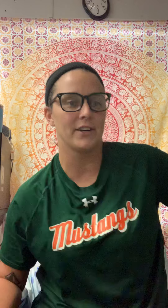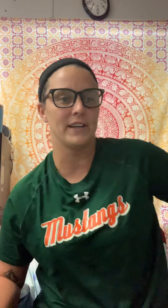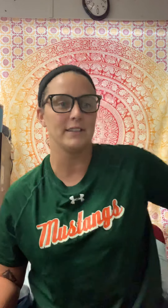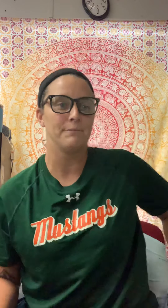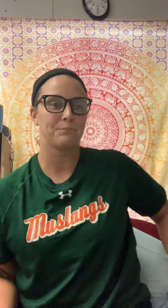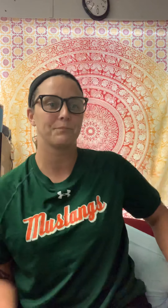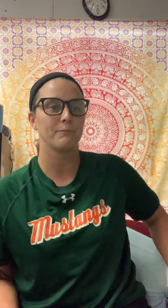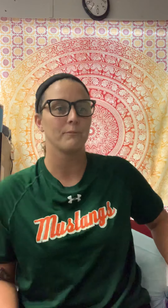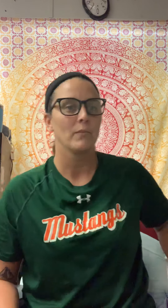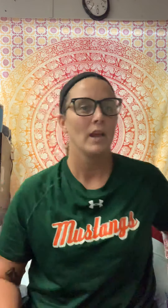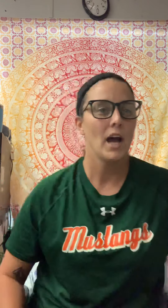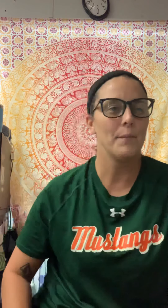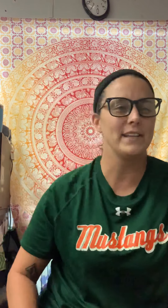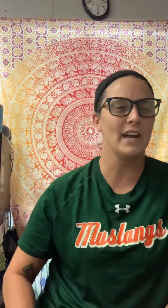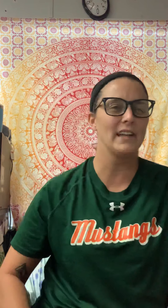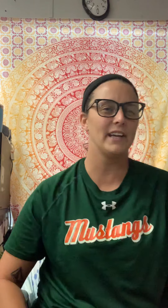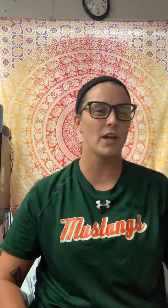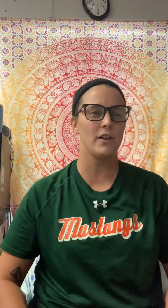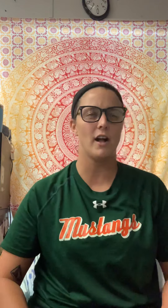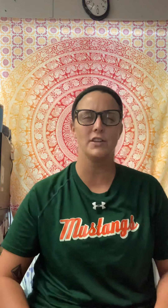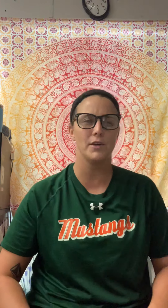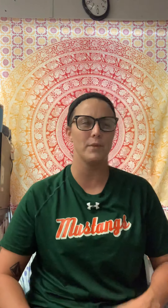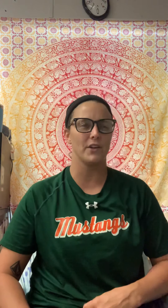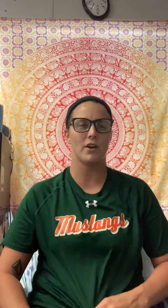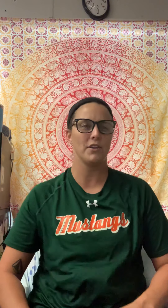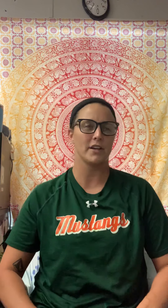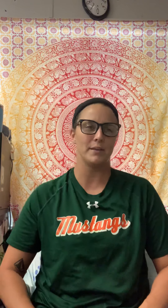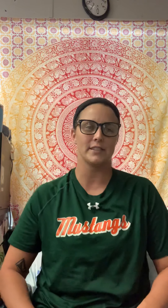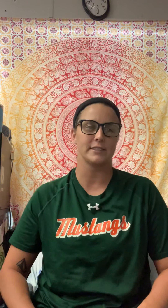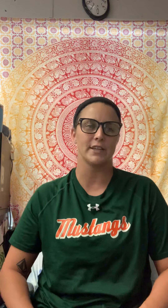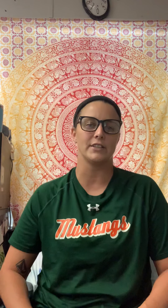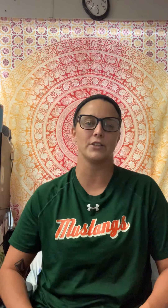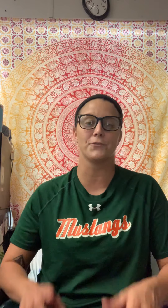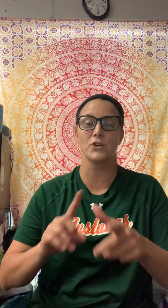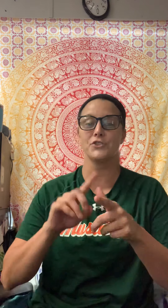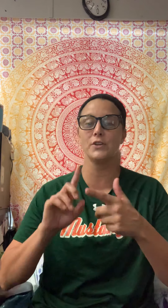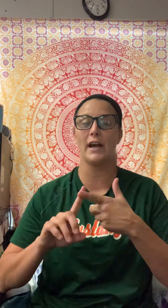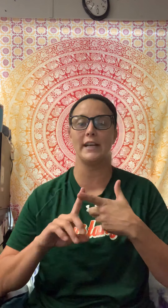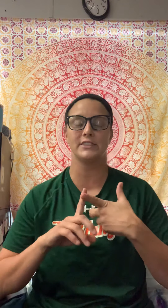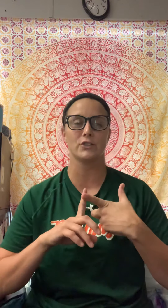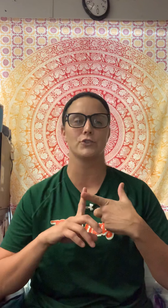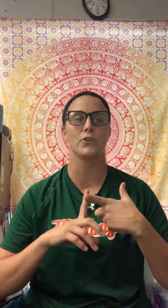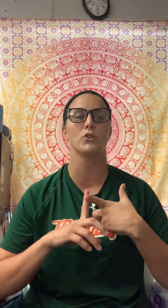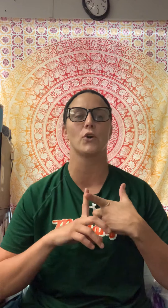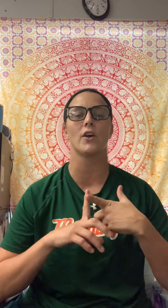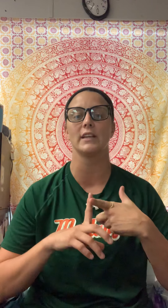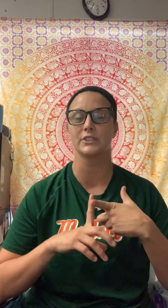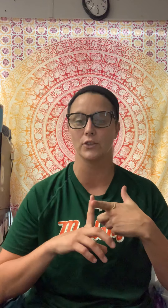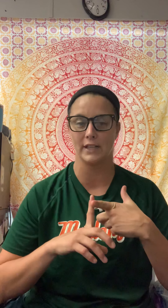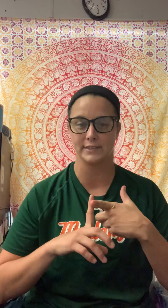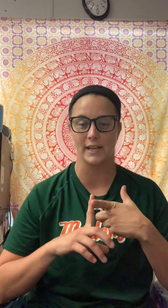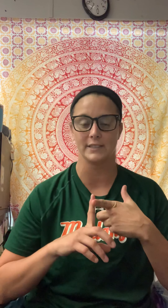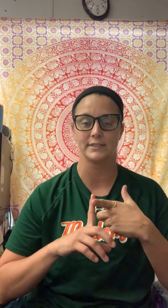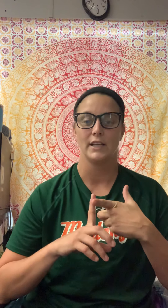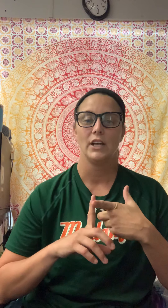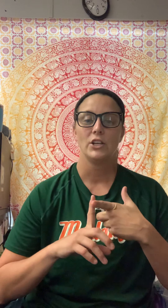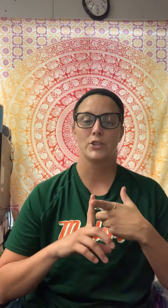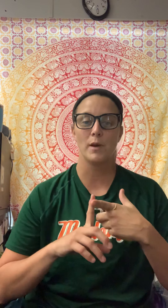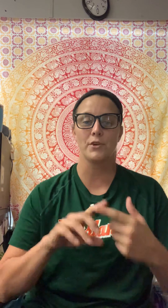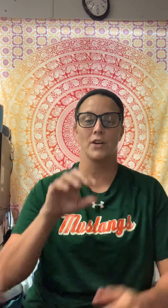vocabulary. I did highlight all of them, but they're all not gonna be necessary. So the first 2 guys, those are our lexicalized signs. So remember, you're not